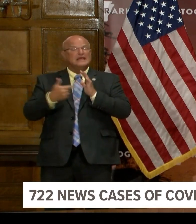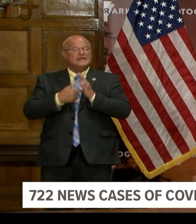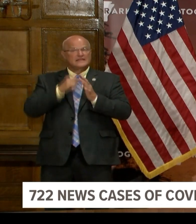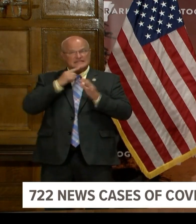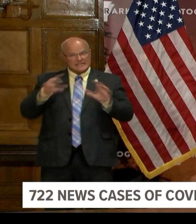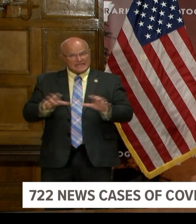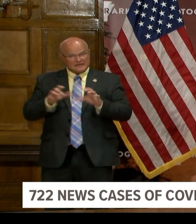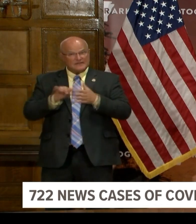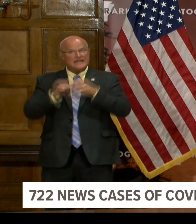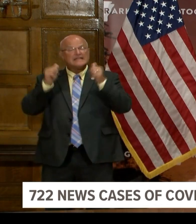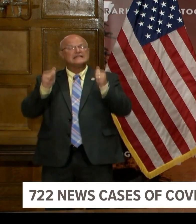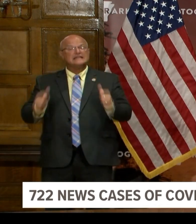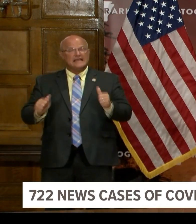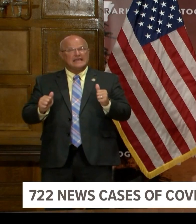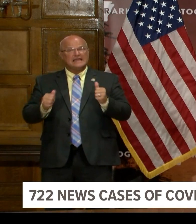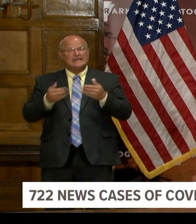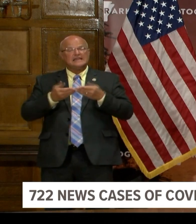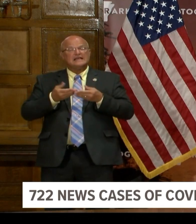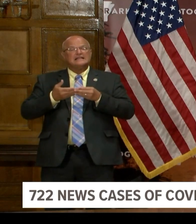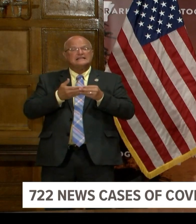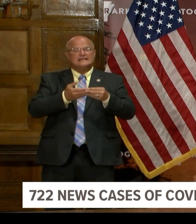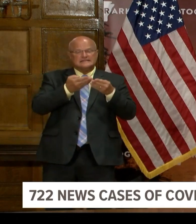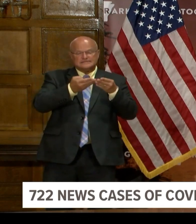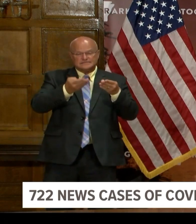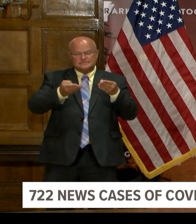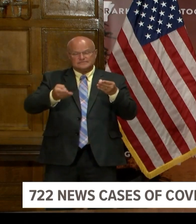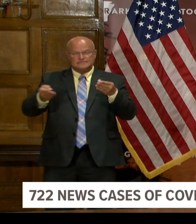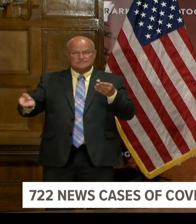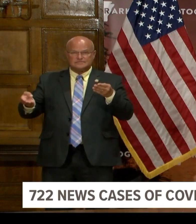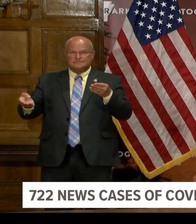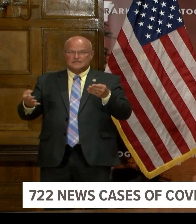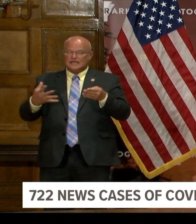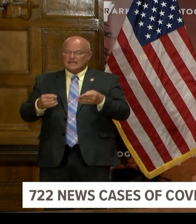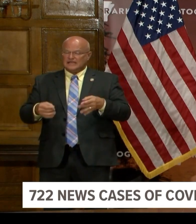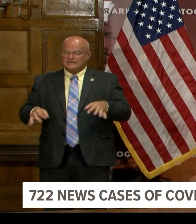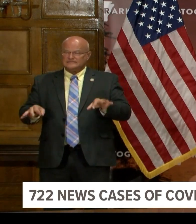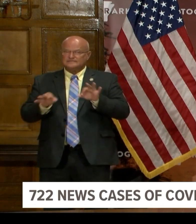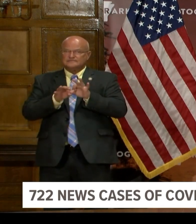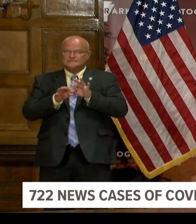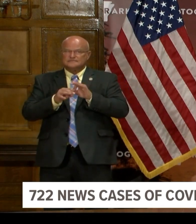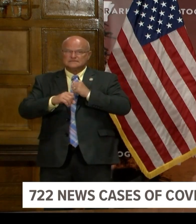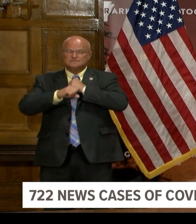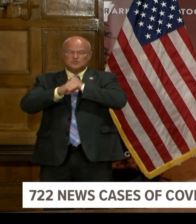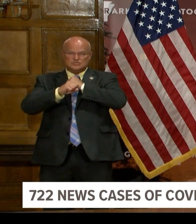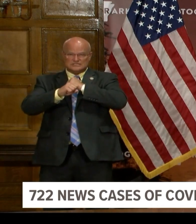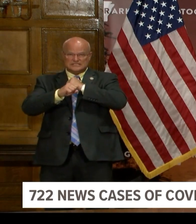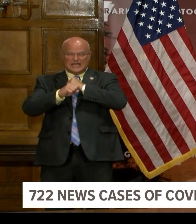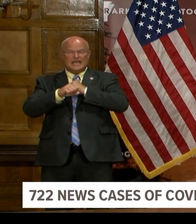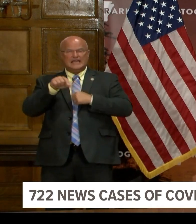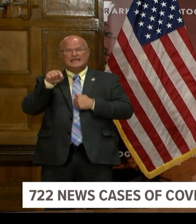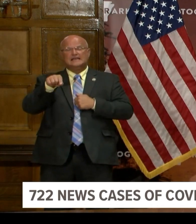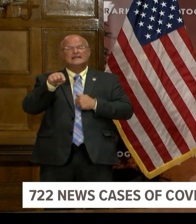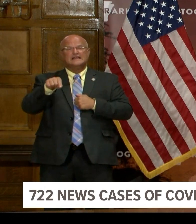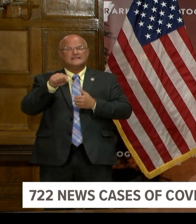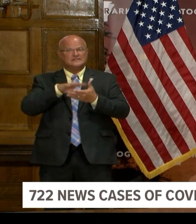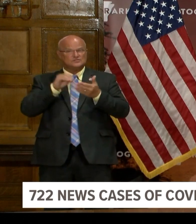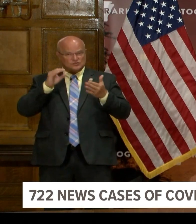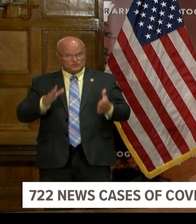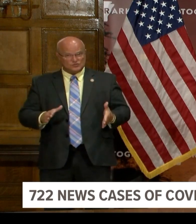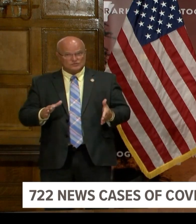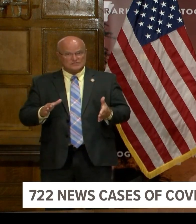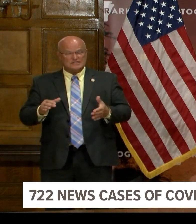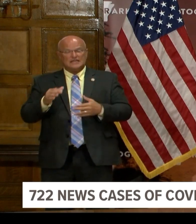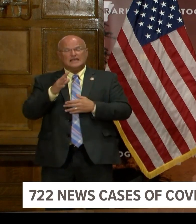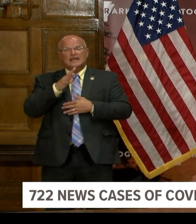activity that can lead to transmission of the virus, and I want to stress that the guidance is there to protect the students